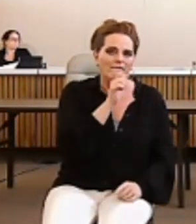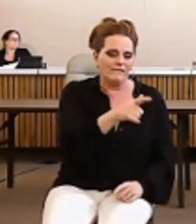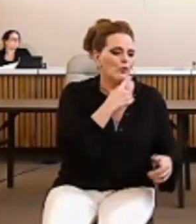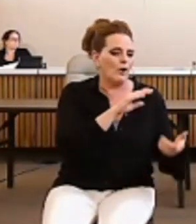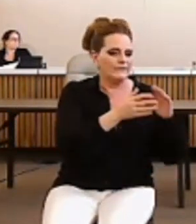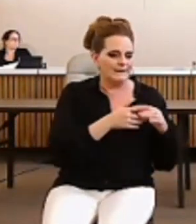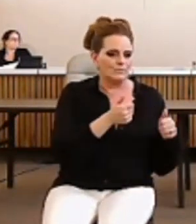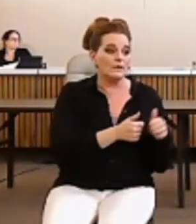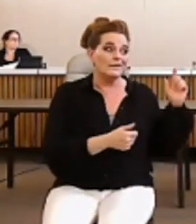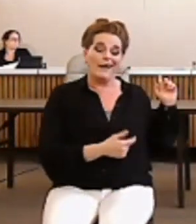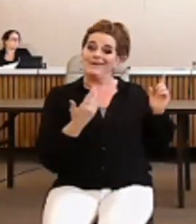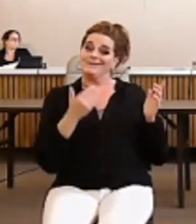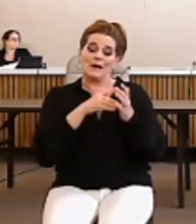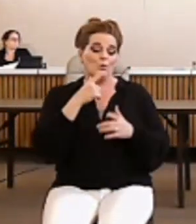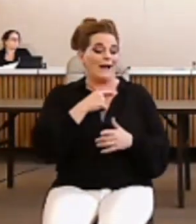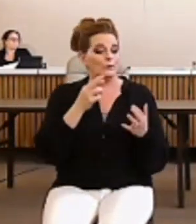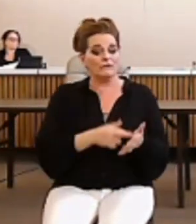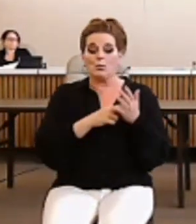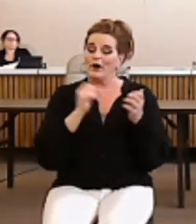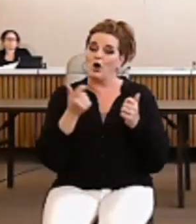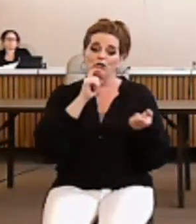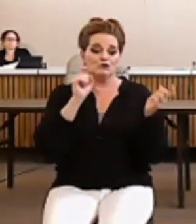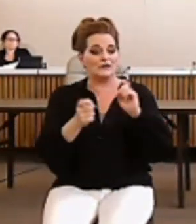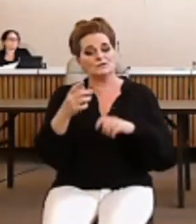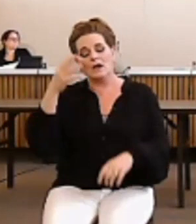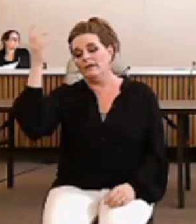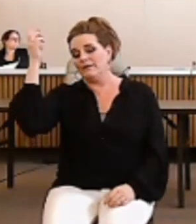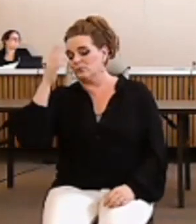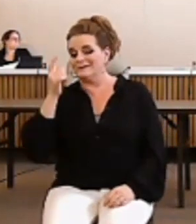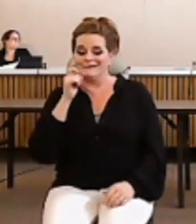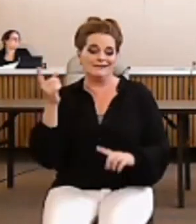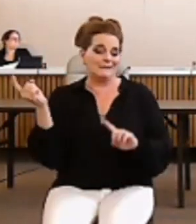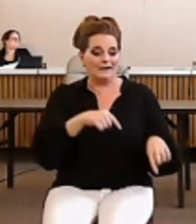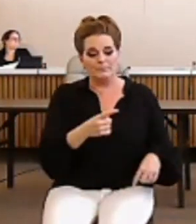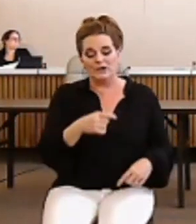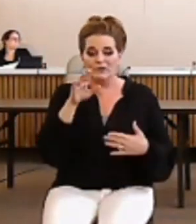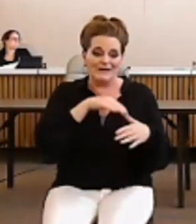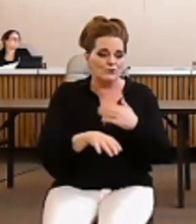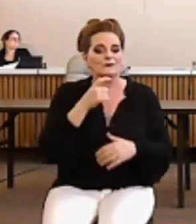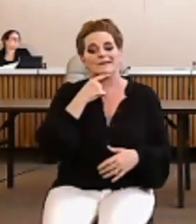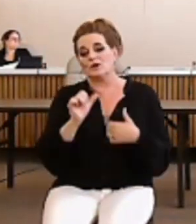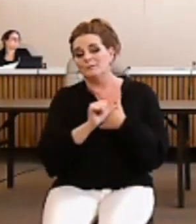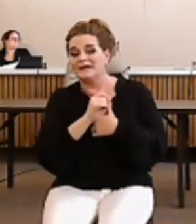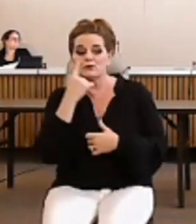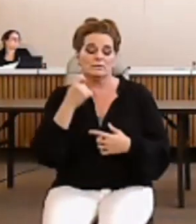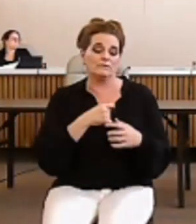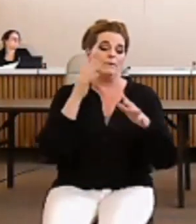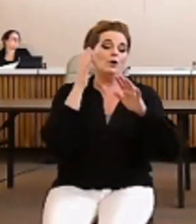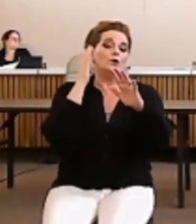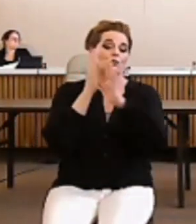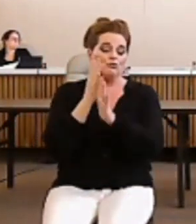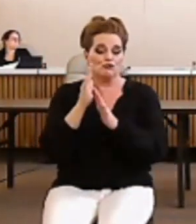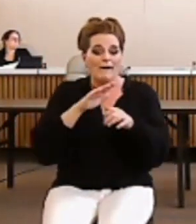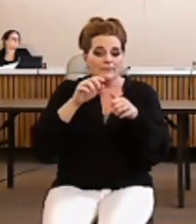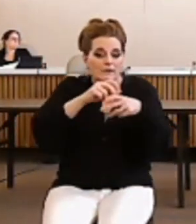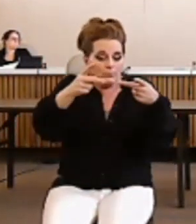we've required all these changes to be made, why we've said they can't come out here in this entrance where it would be dangerous from a traffic location, where it